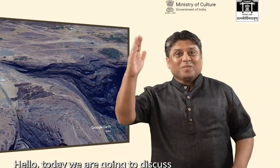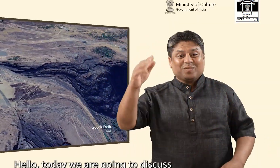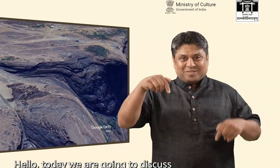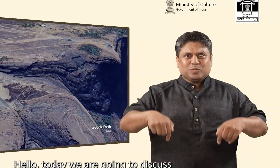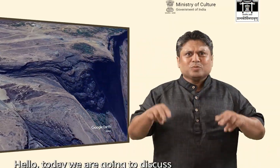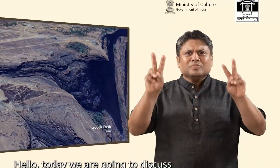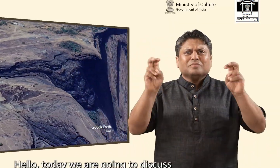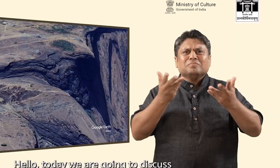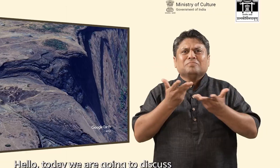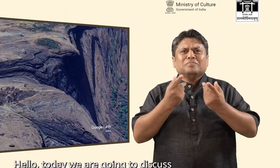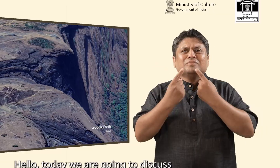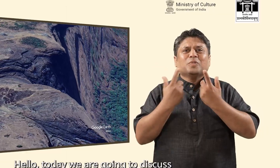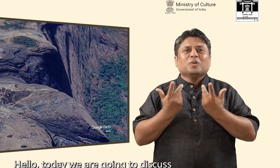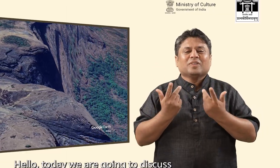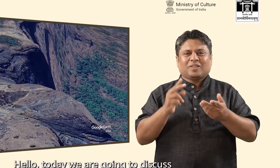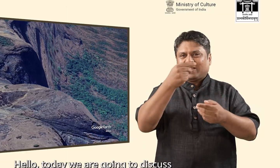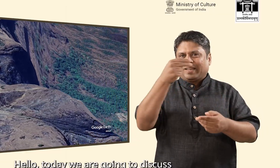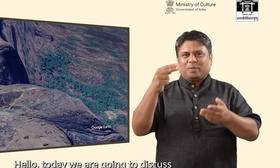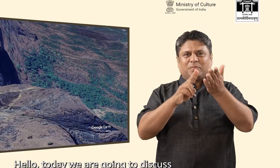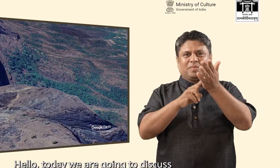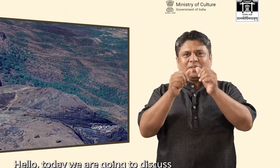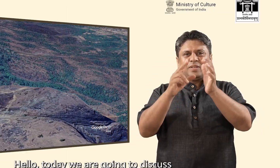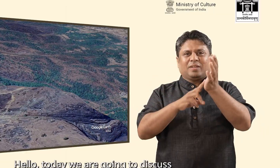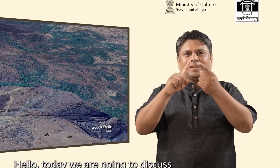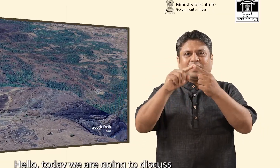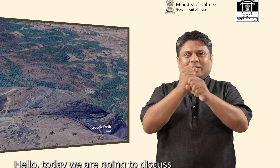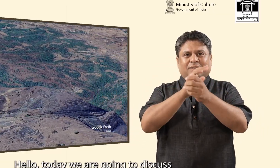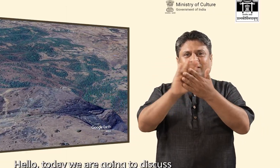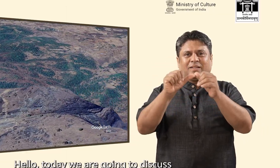Hello! Today, we are going to discuss the Naneghat Caves and Trade Center.